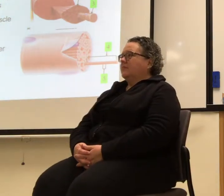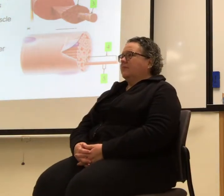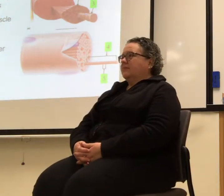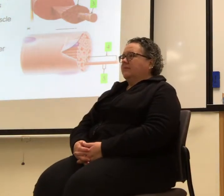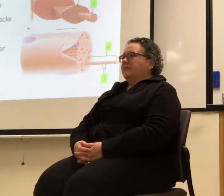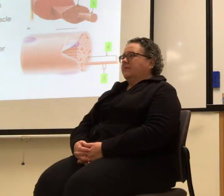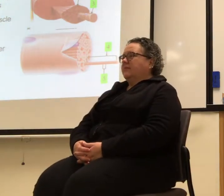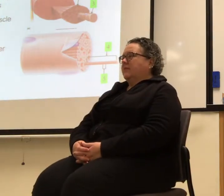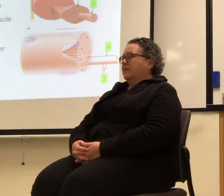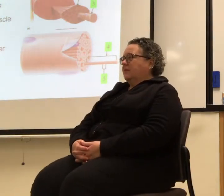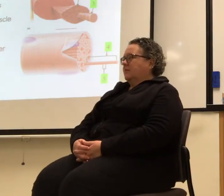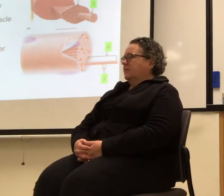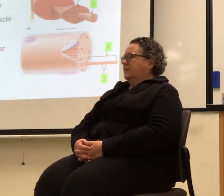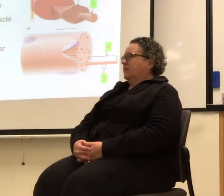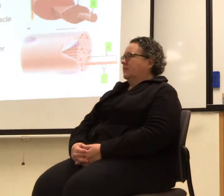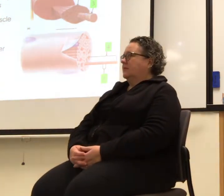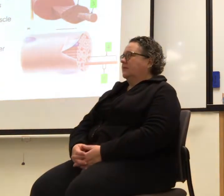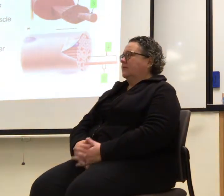Myofibril.